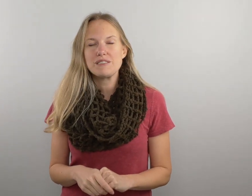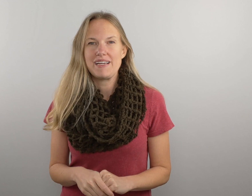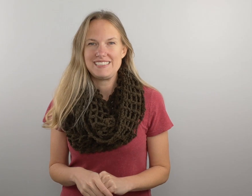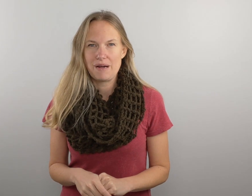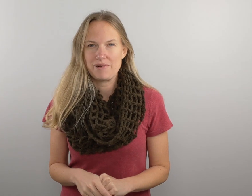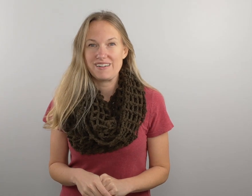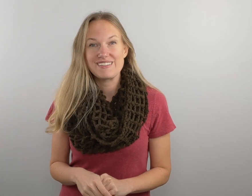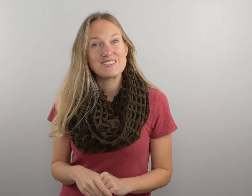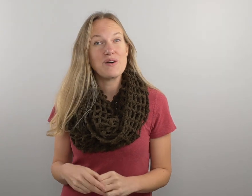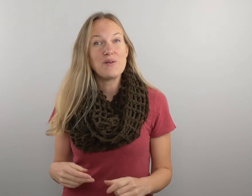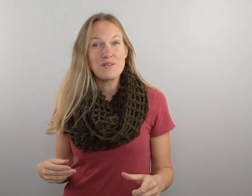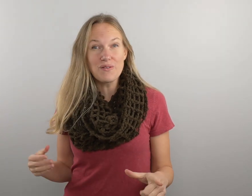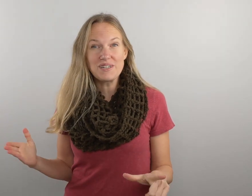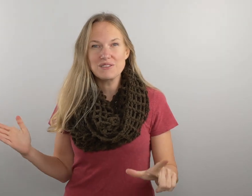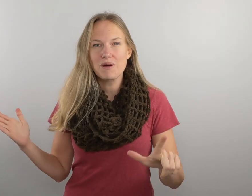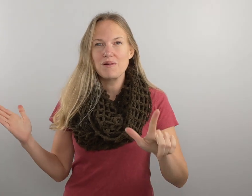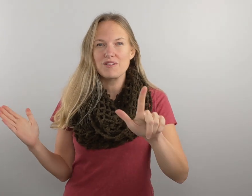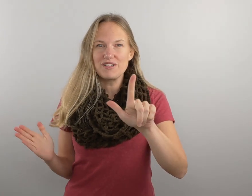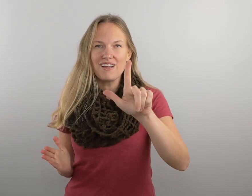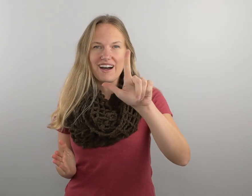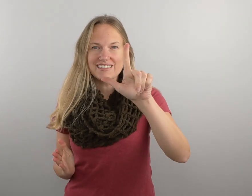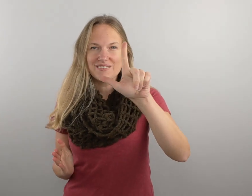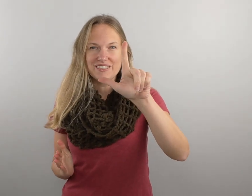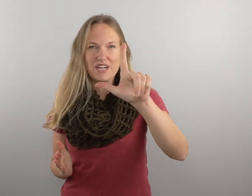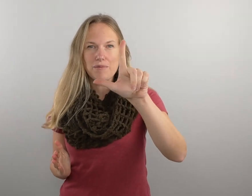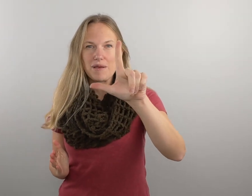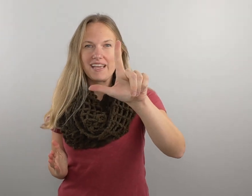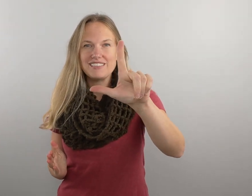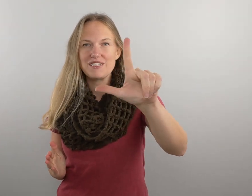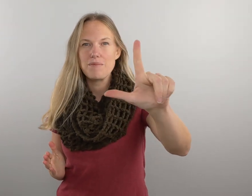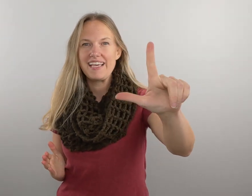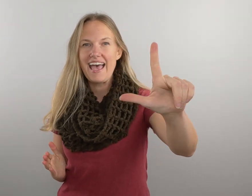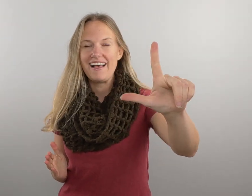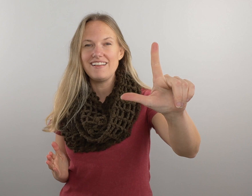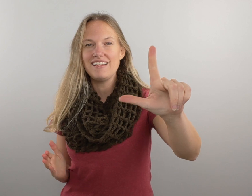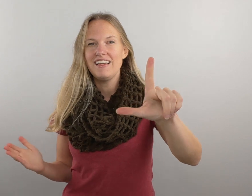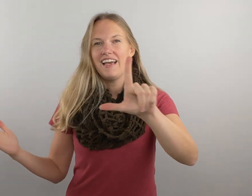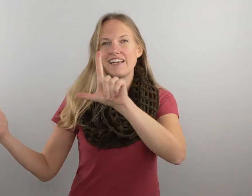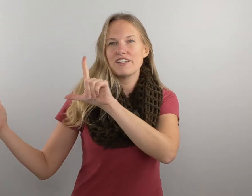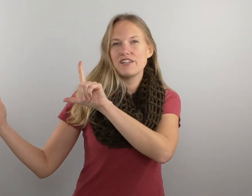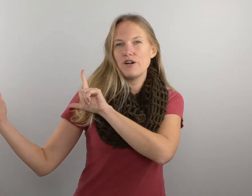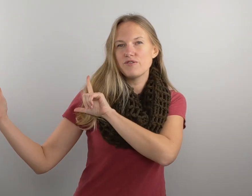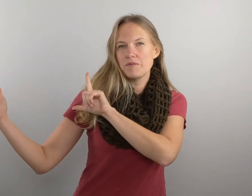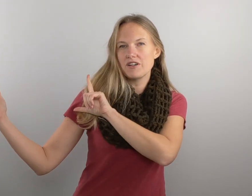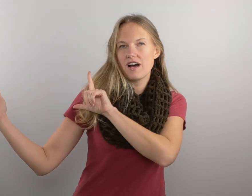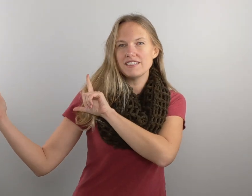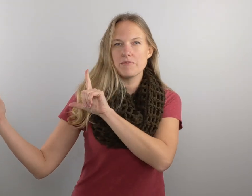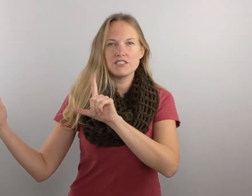my shepherd. So Lord is one we've learned a lot. So with your dominant hand, you're gonna make an L and you're gonna go from your non-dominant